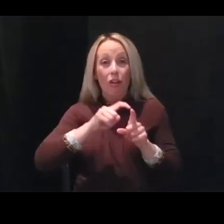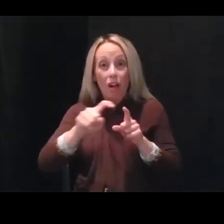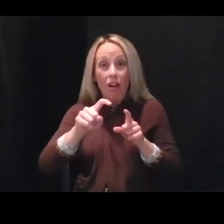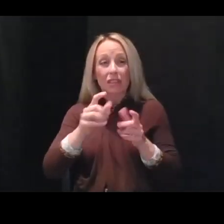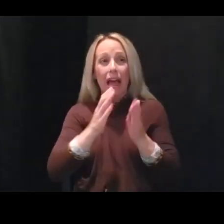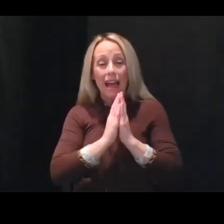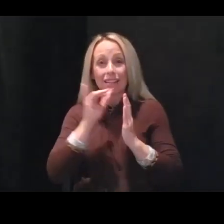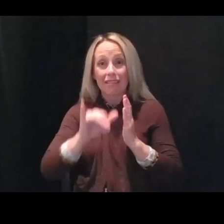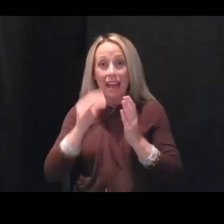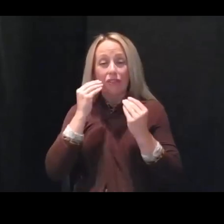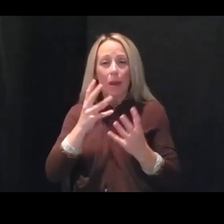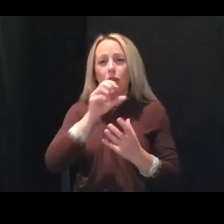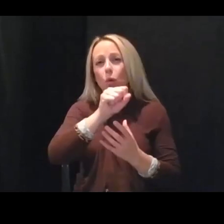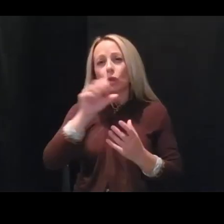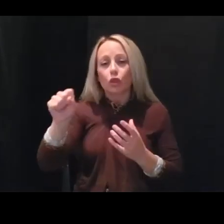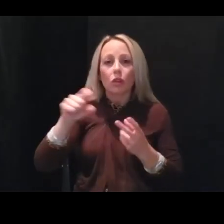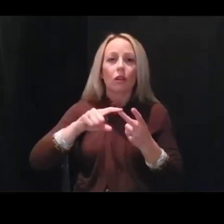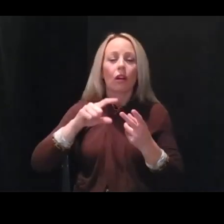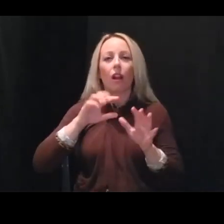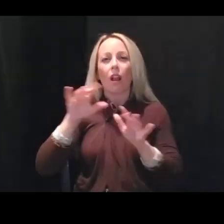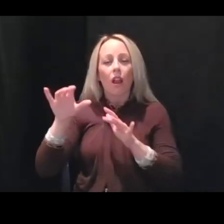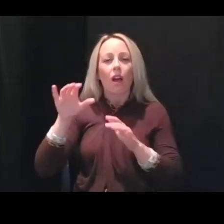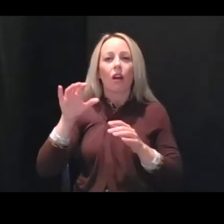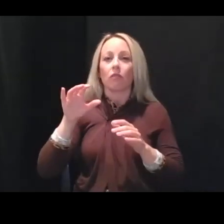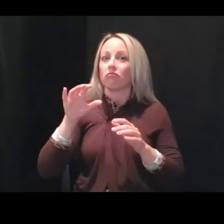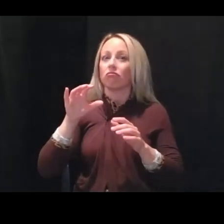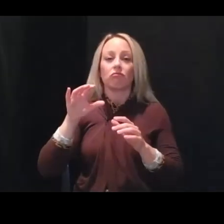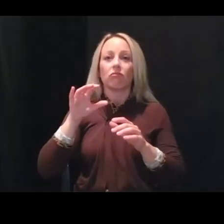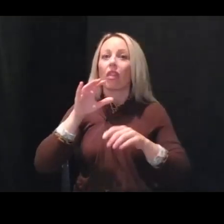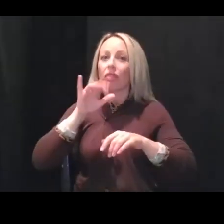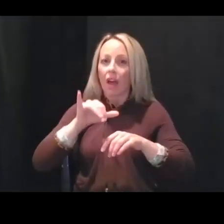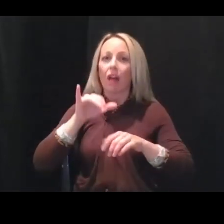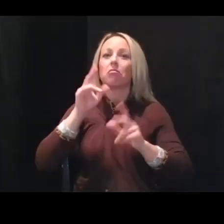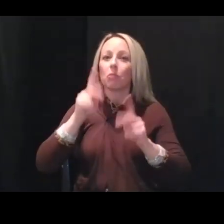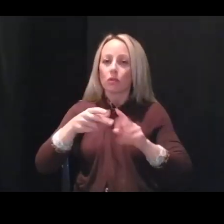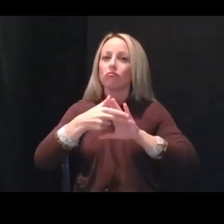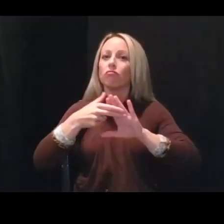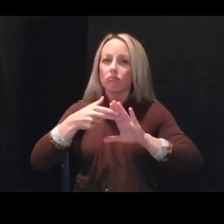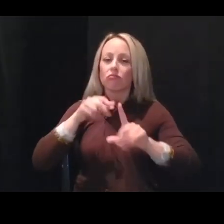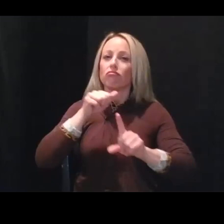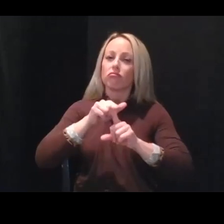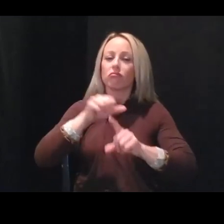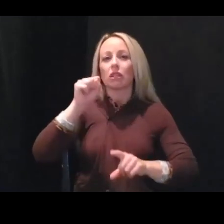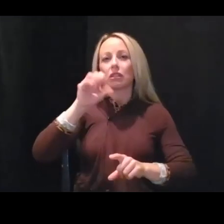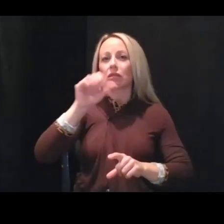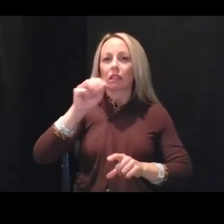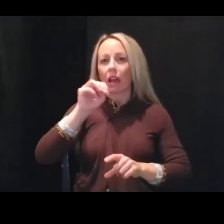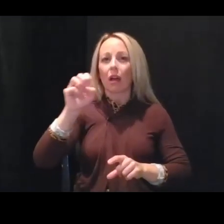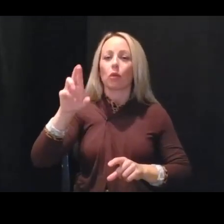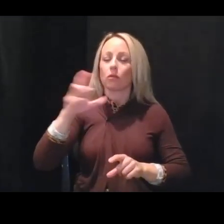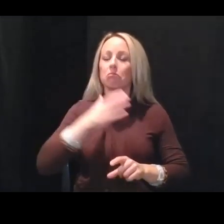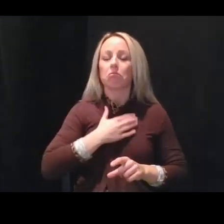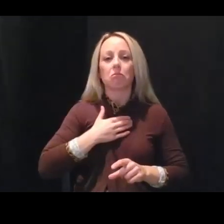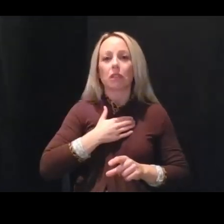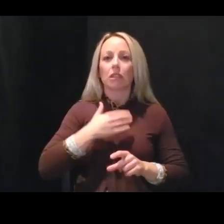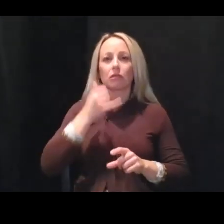note the number that called you and alert your local police department. Our contact tracers are working at the Rock Island County Health Department. They